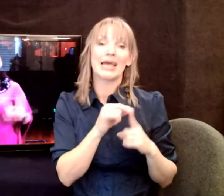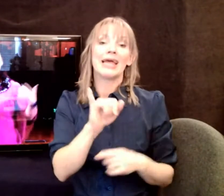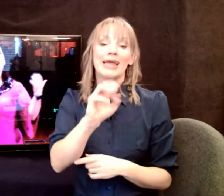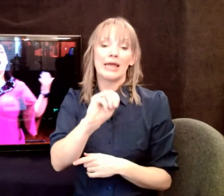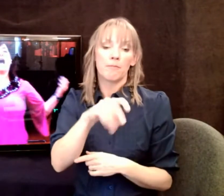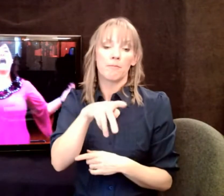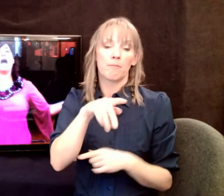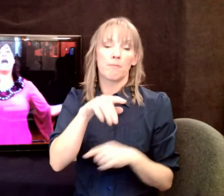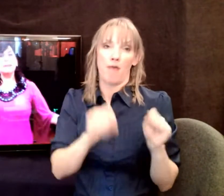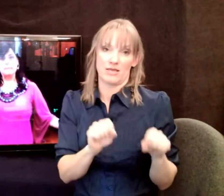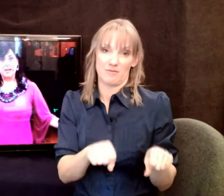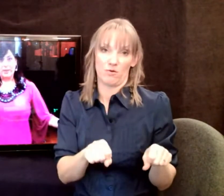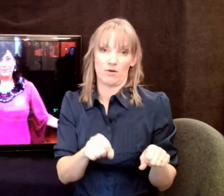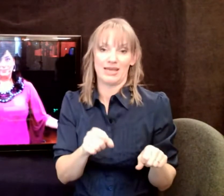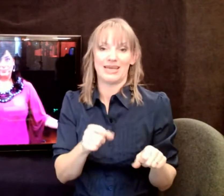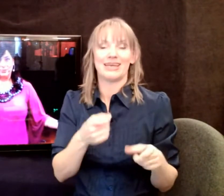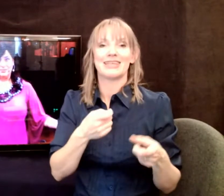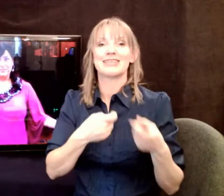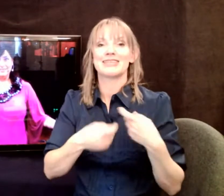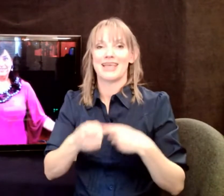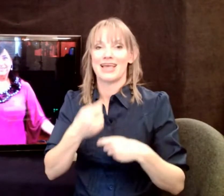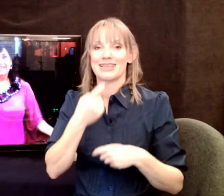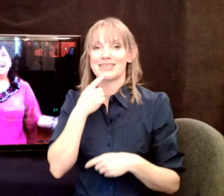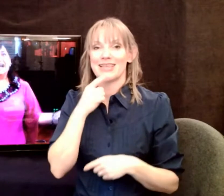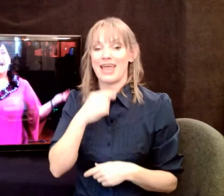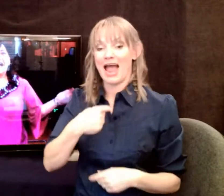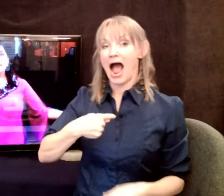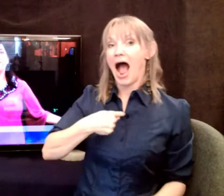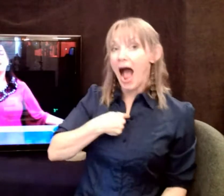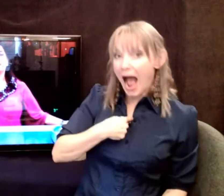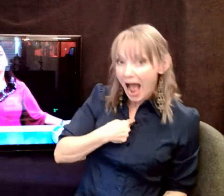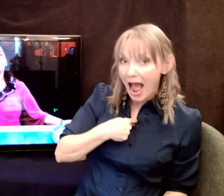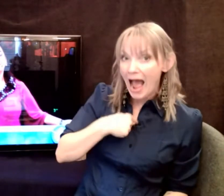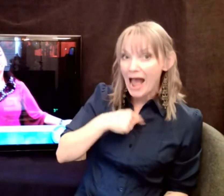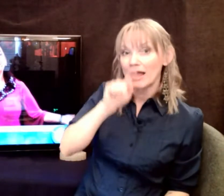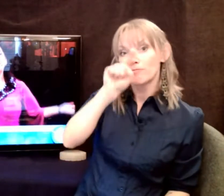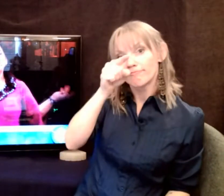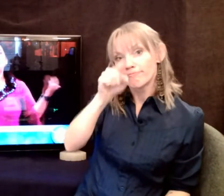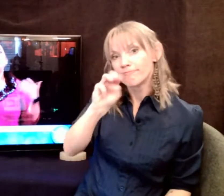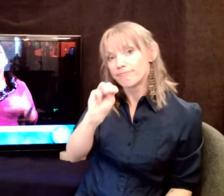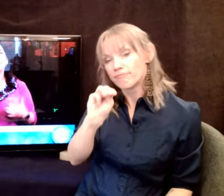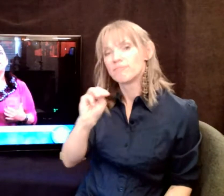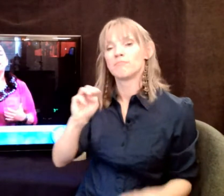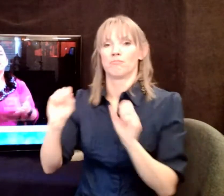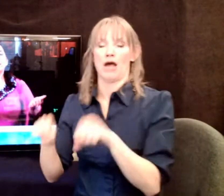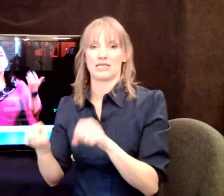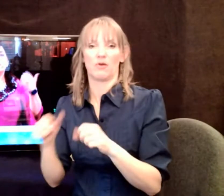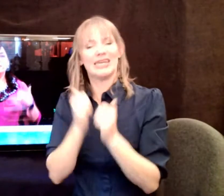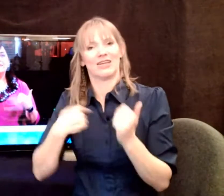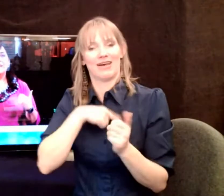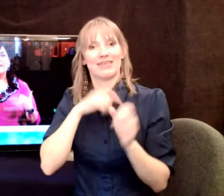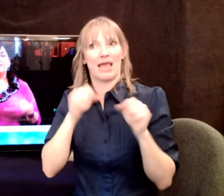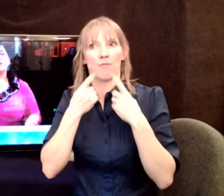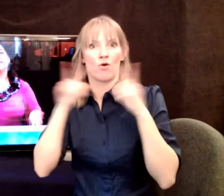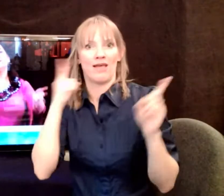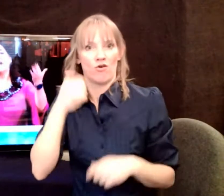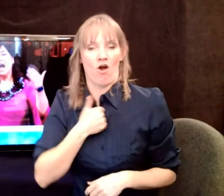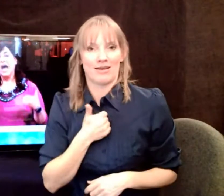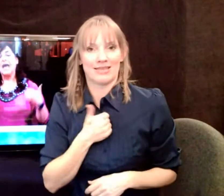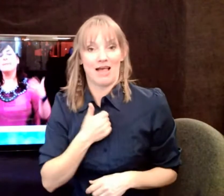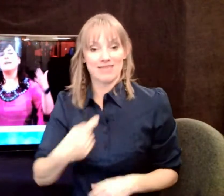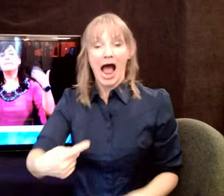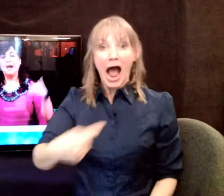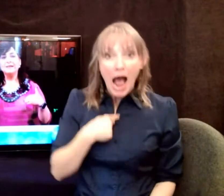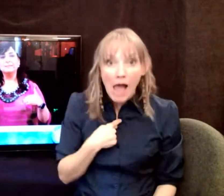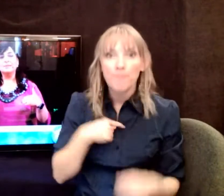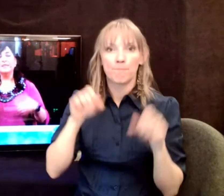say, I'm possible. I'm possible. That each one of us can proclaim that for ourselves.